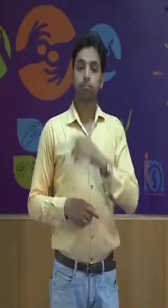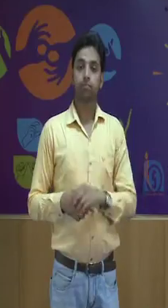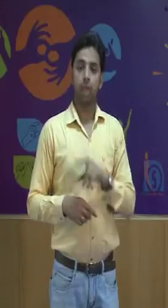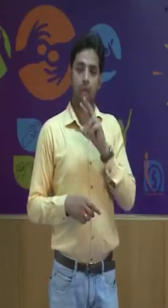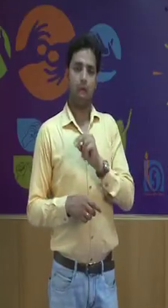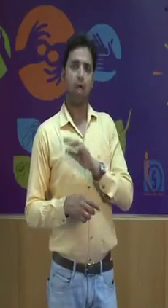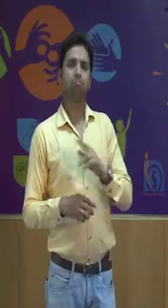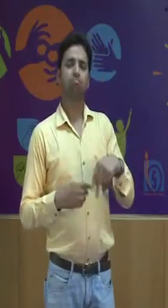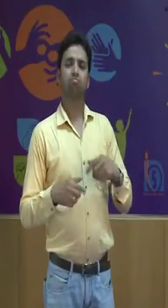and inhuman